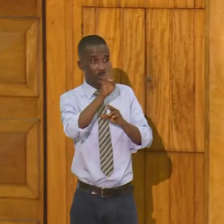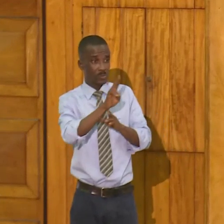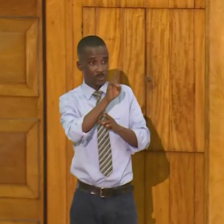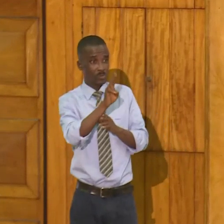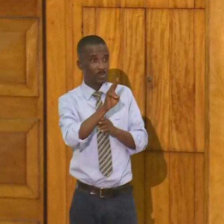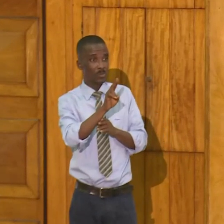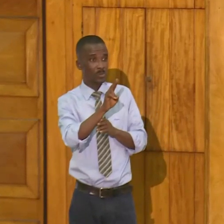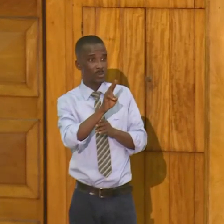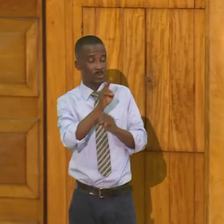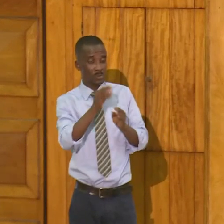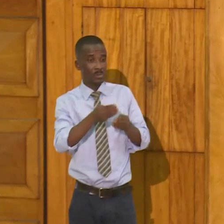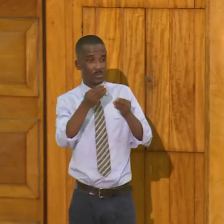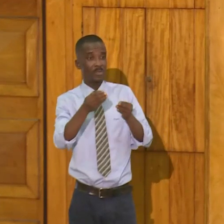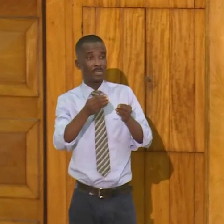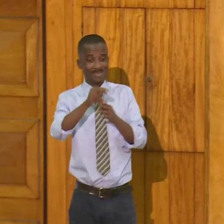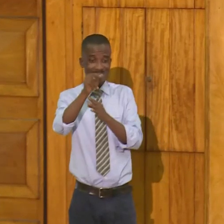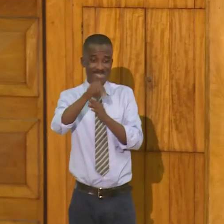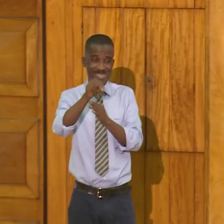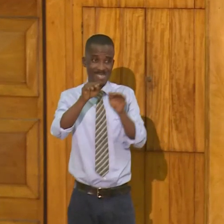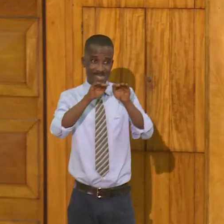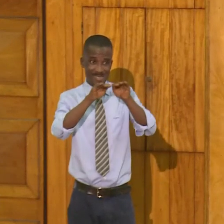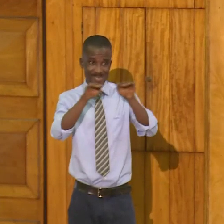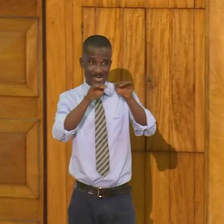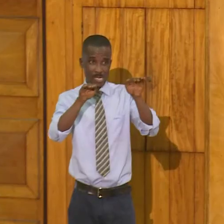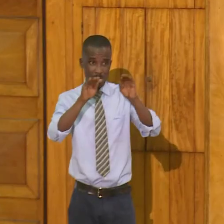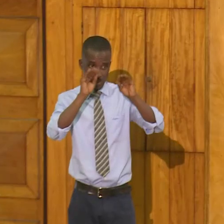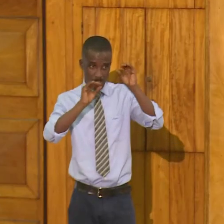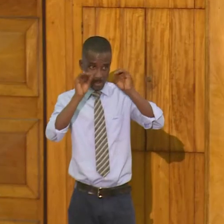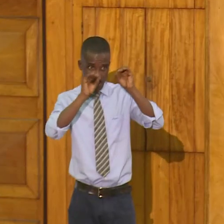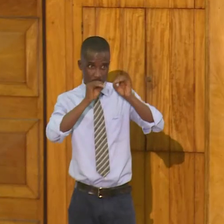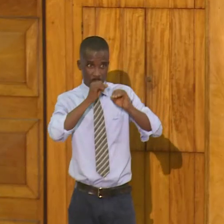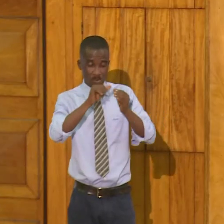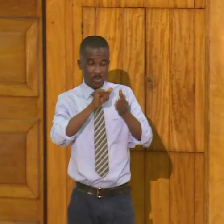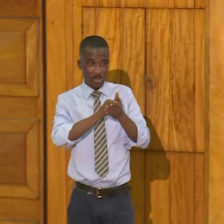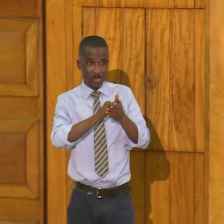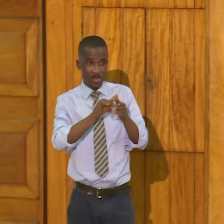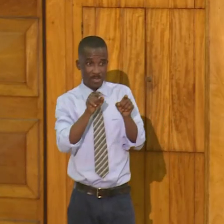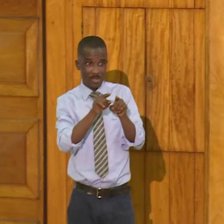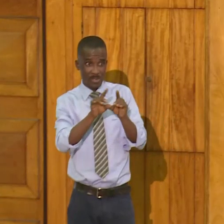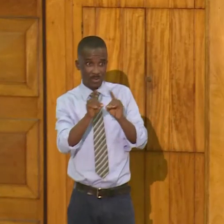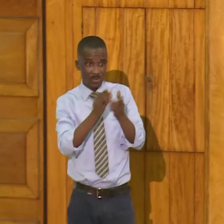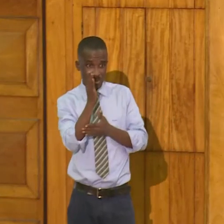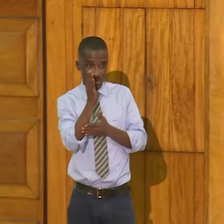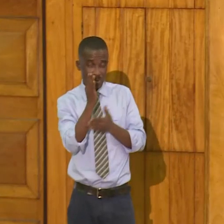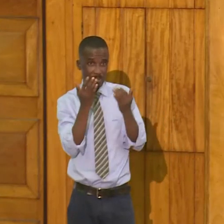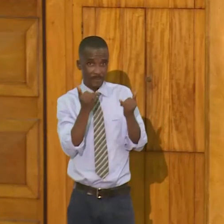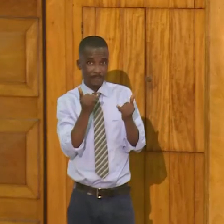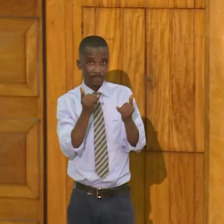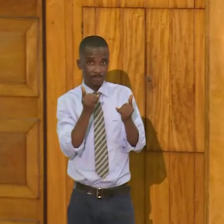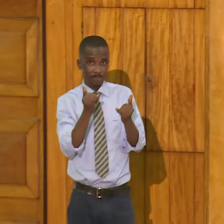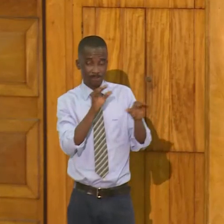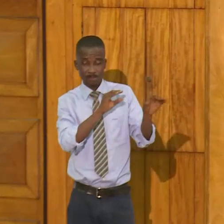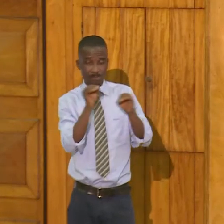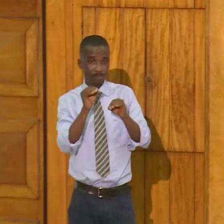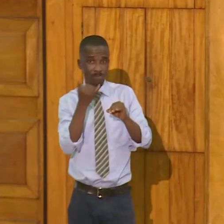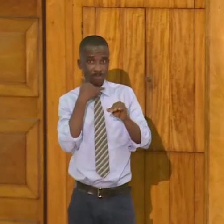We gave them the basic requirement, and we were monitoring to make sure that does not happen so that they don't move those samples.